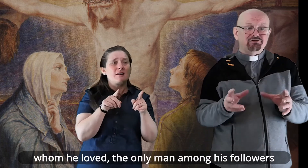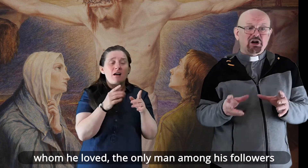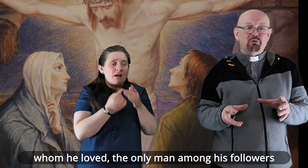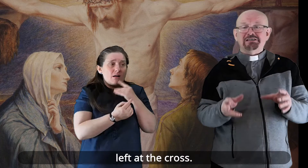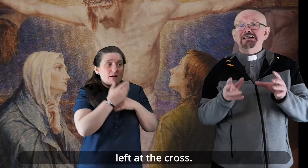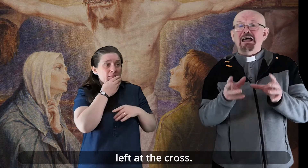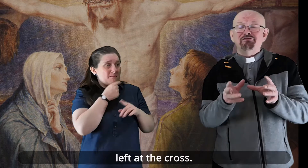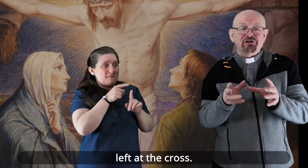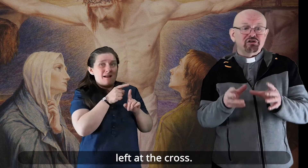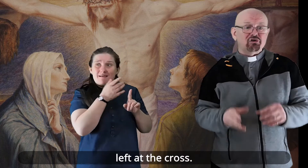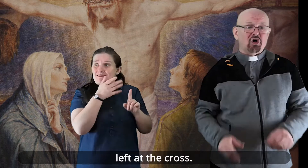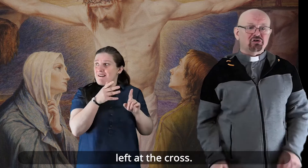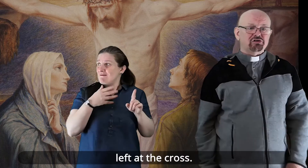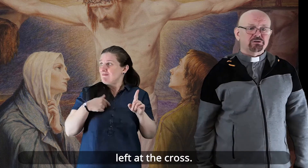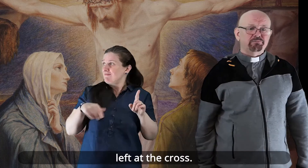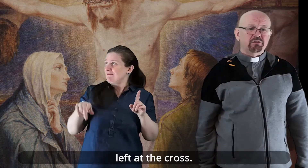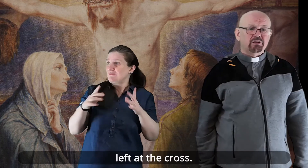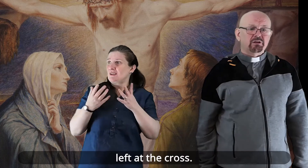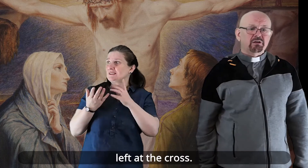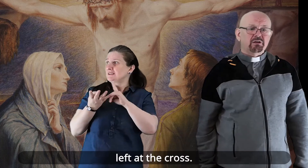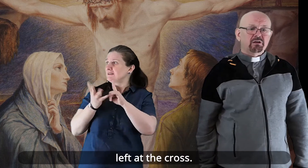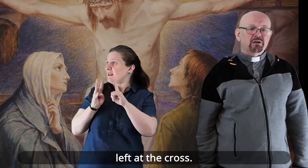his followers left at the cross.